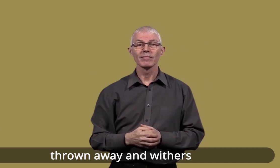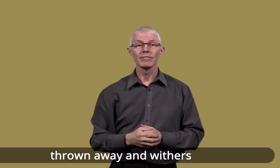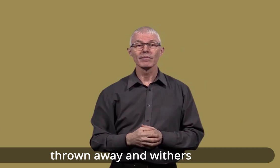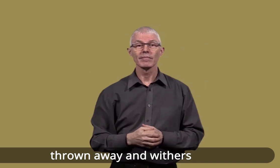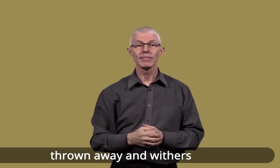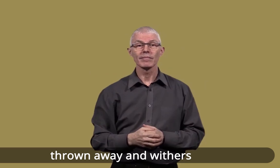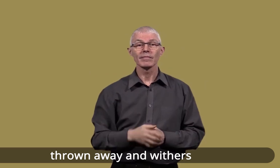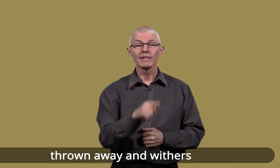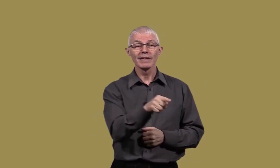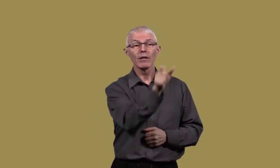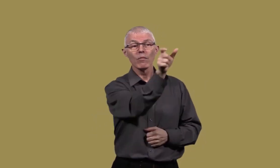and withers.